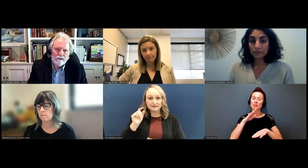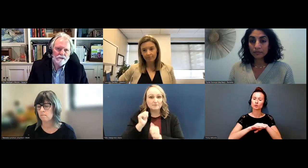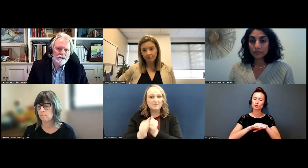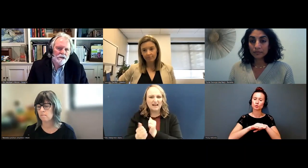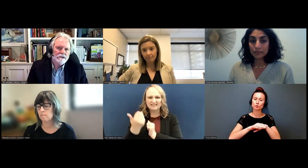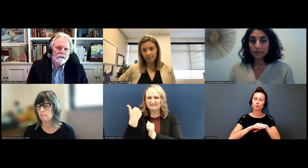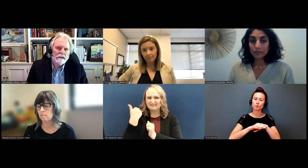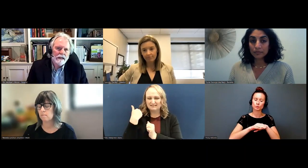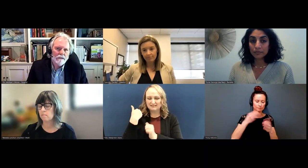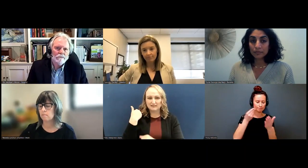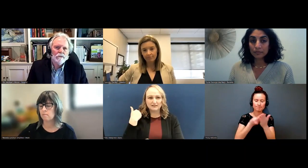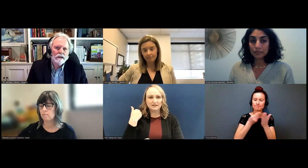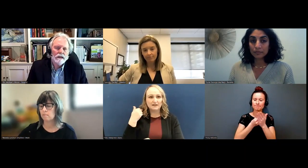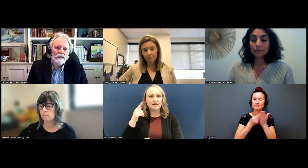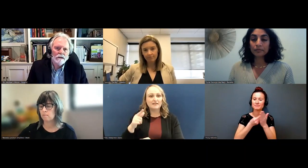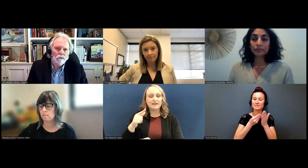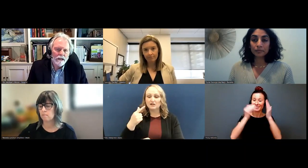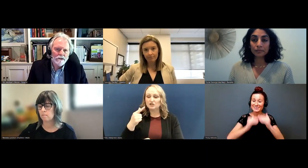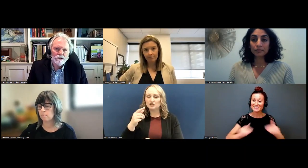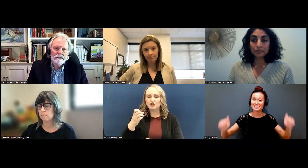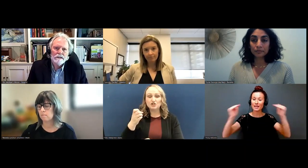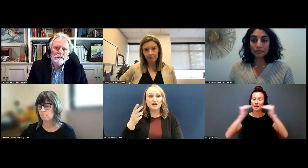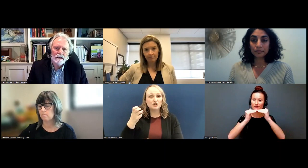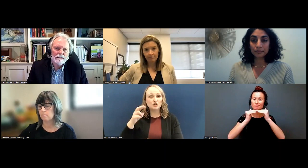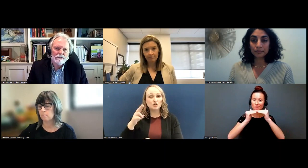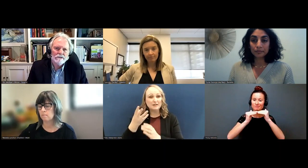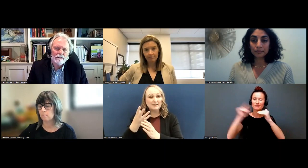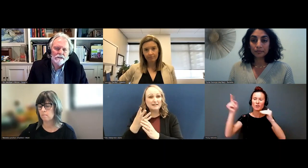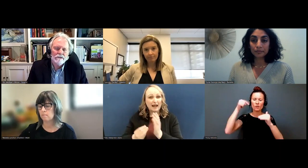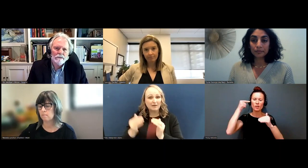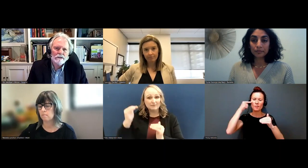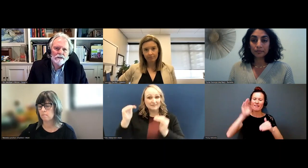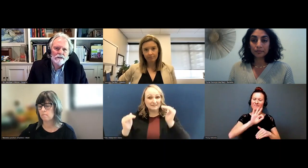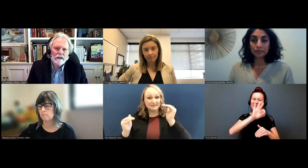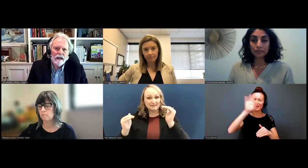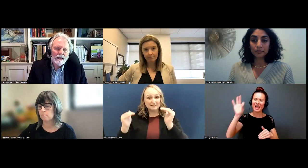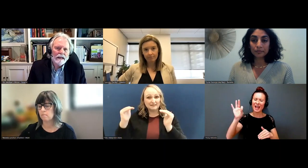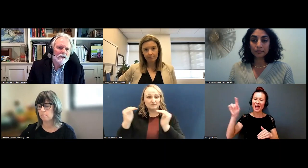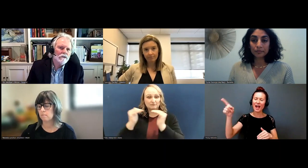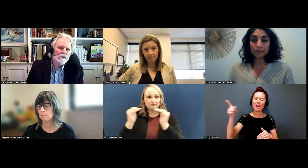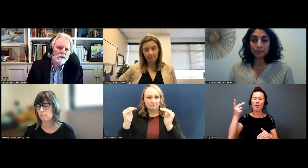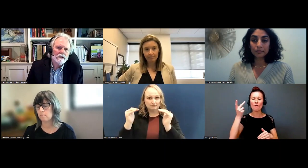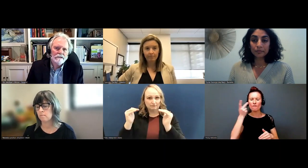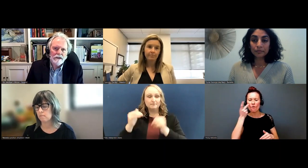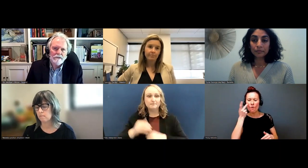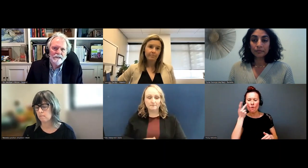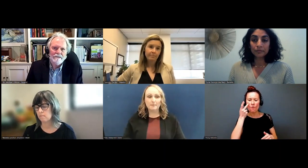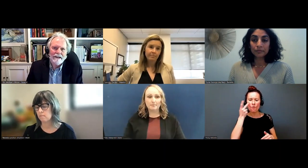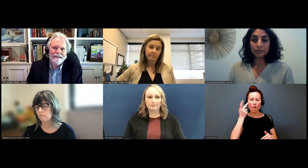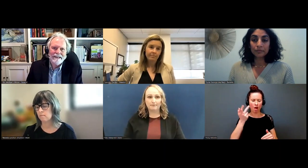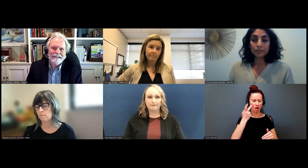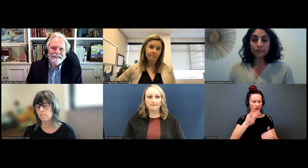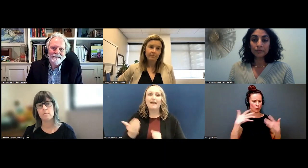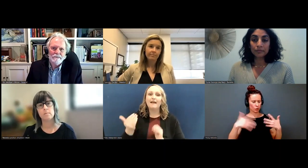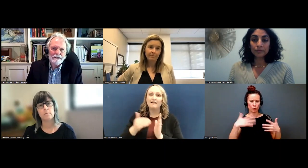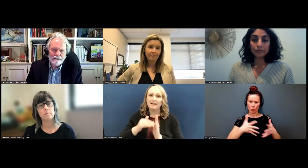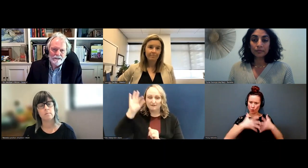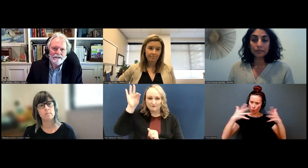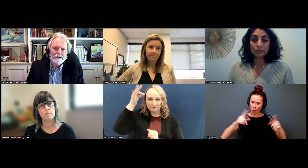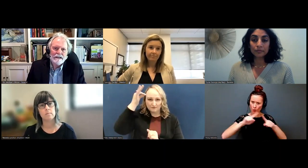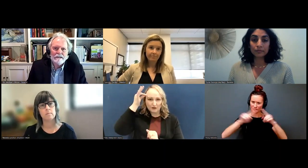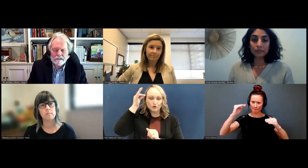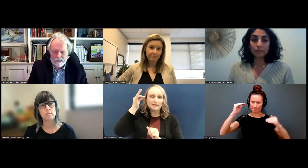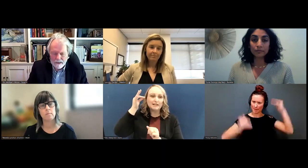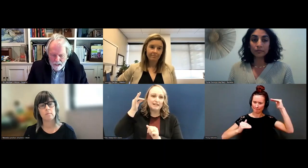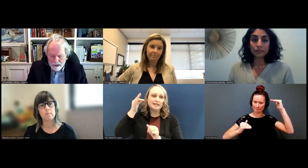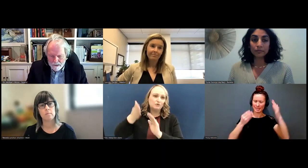is to address gender gap wage discrepancies. Again, it only applies to federally regulated businesses